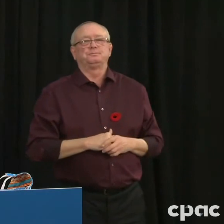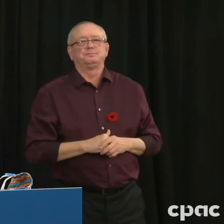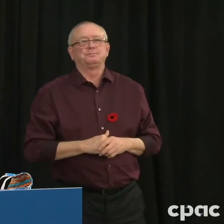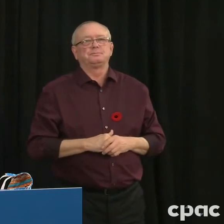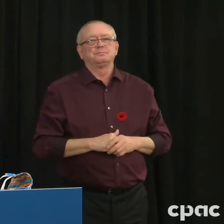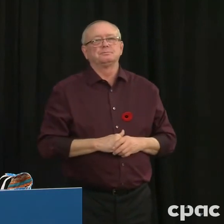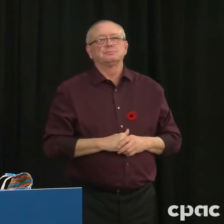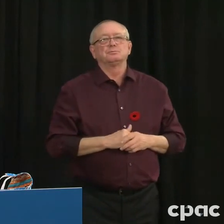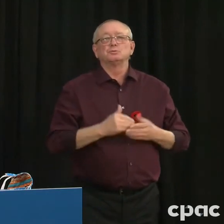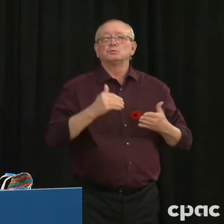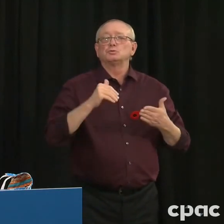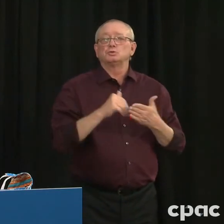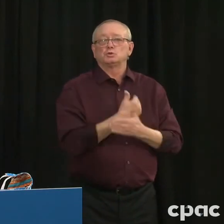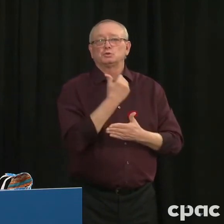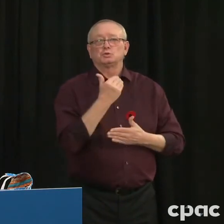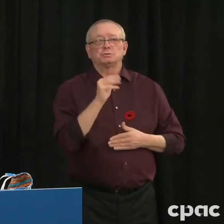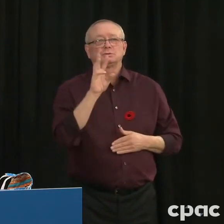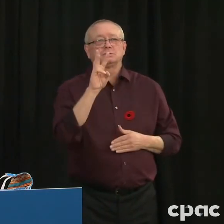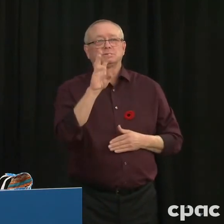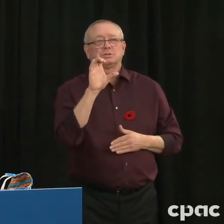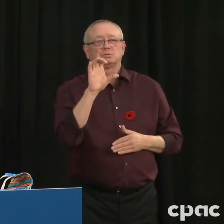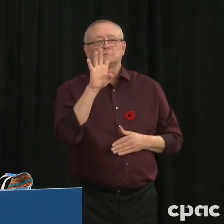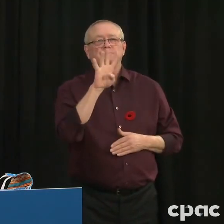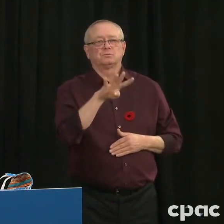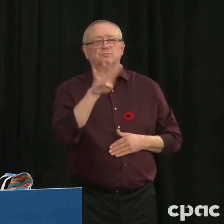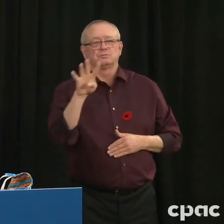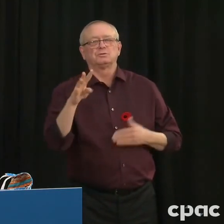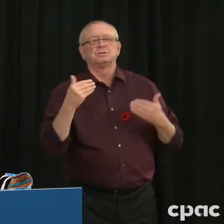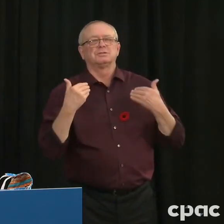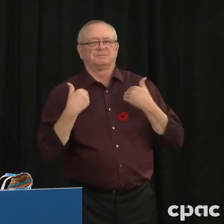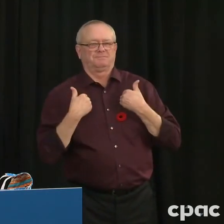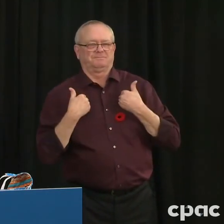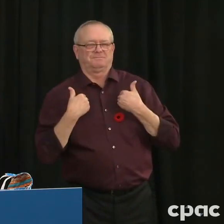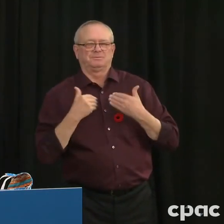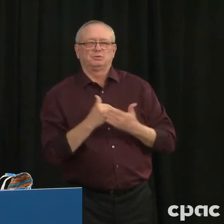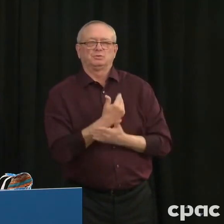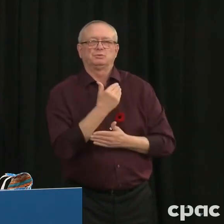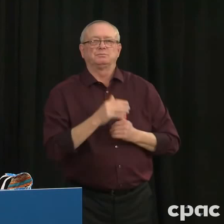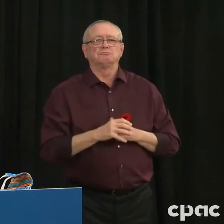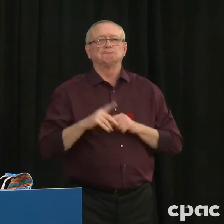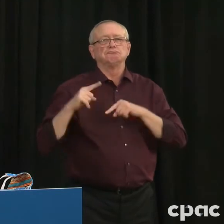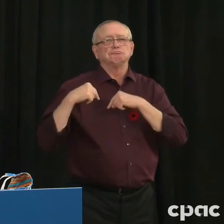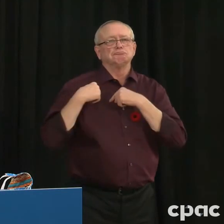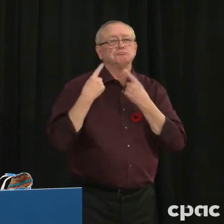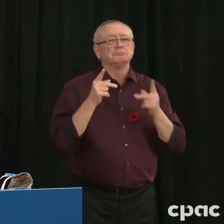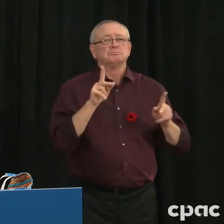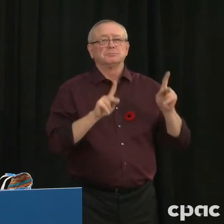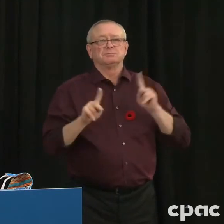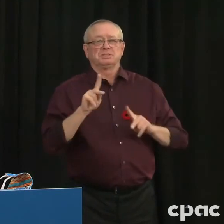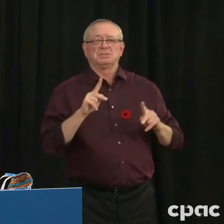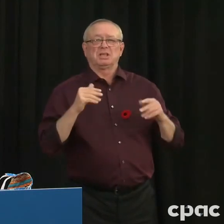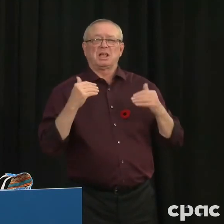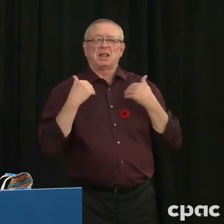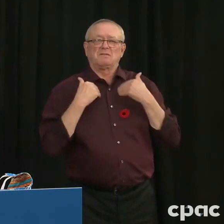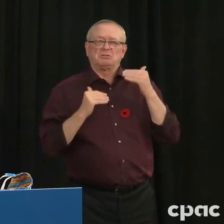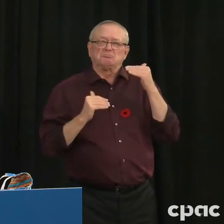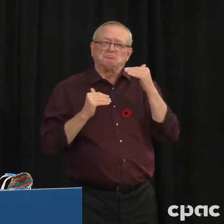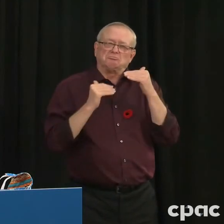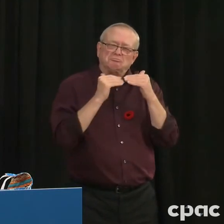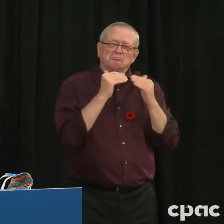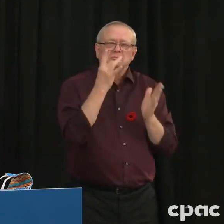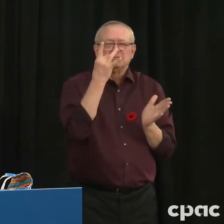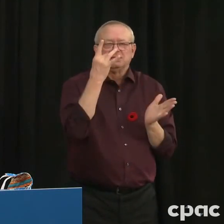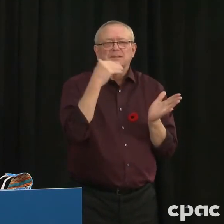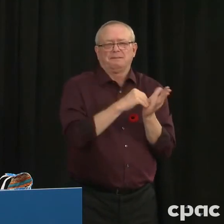Alberta. There are now almost 8,000 active cases in the province. Currently, there are 192 people